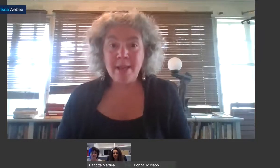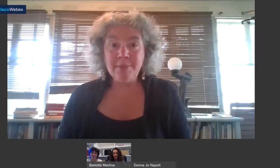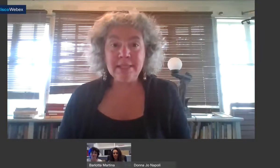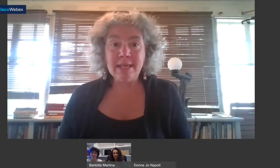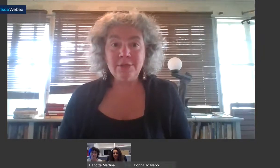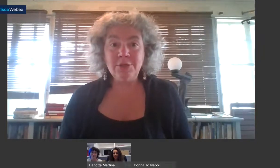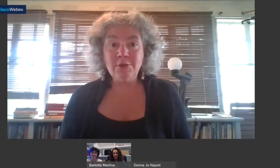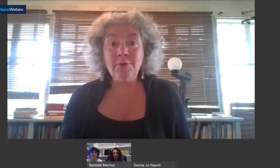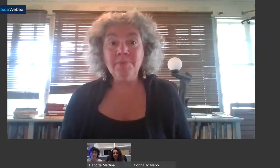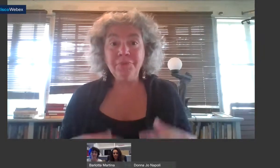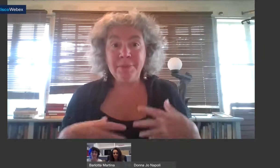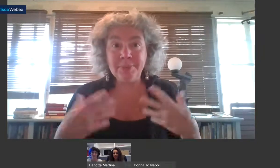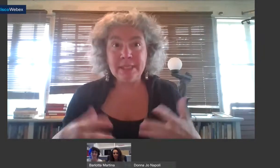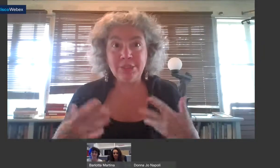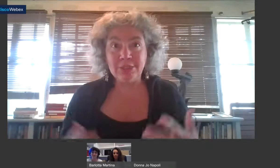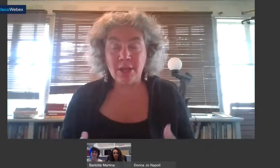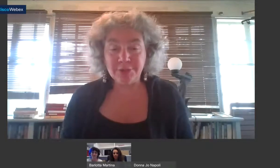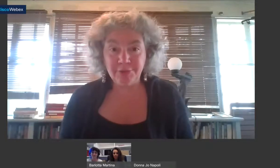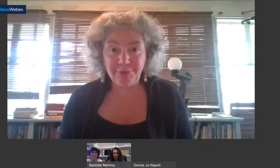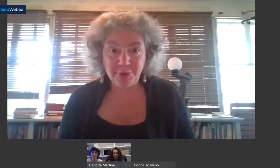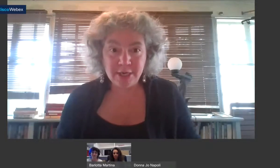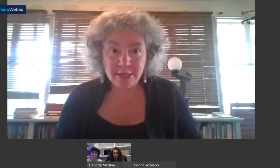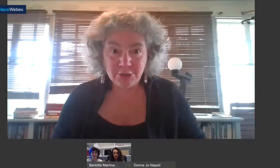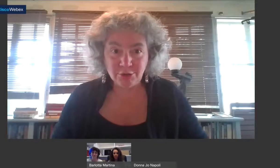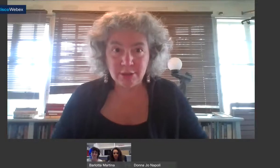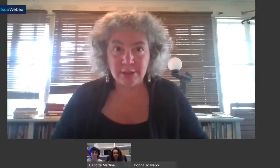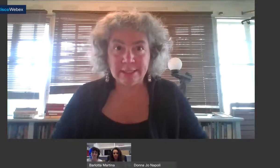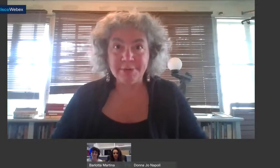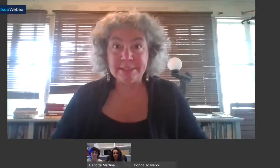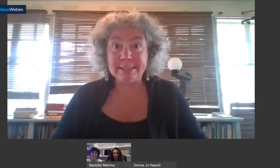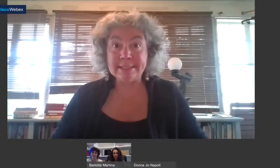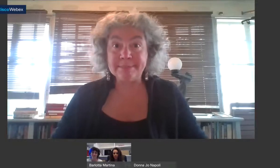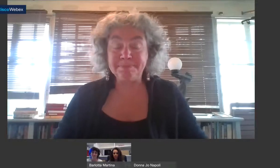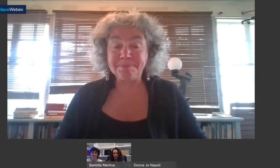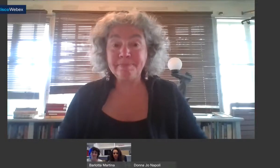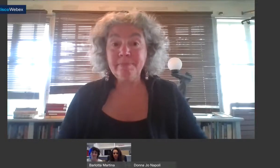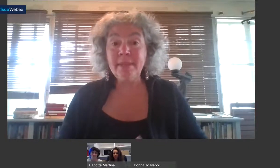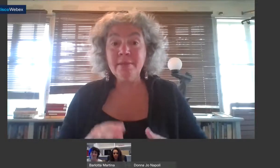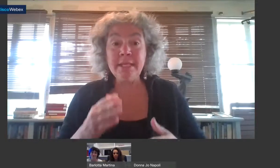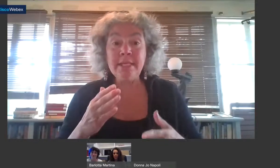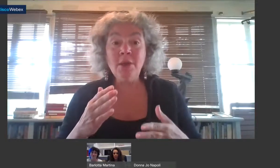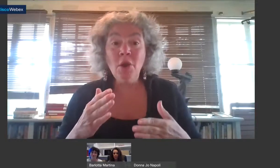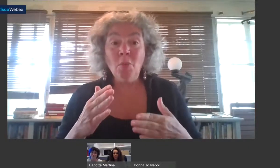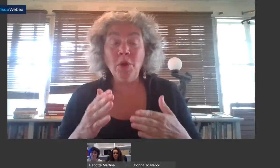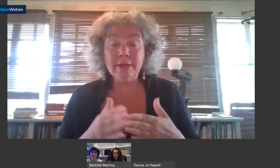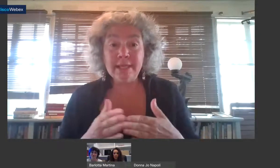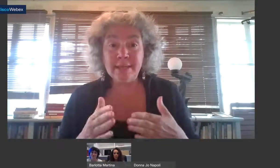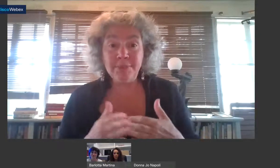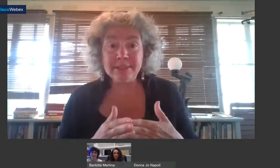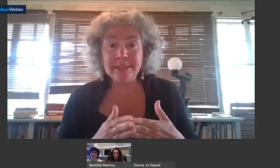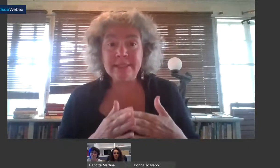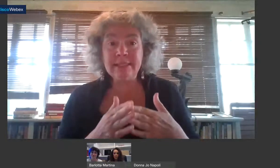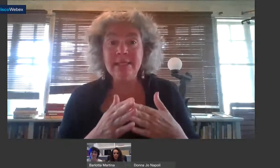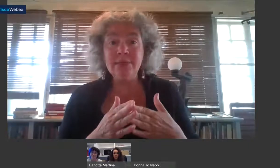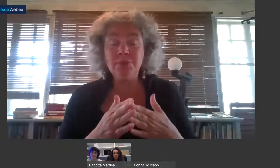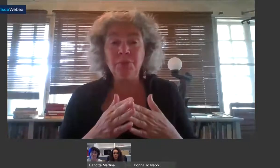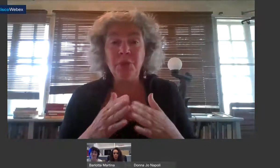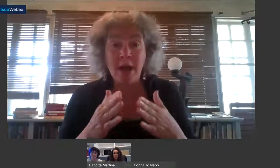will get to repercussions also for historical linguistics. The work that I'm presenting is